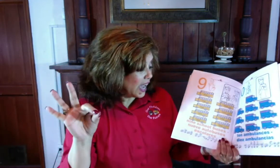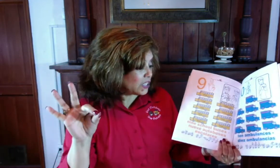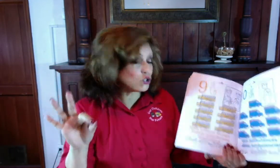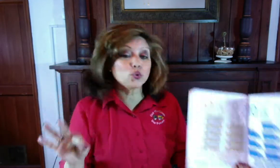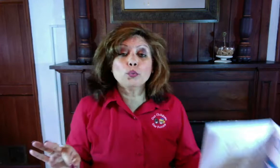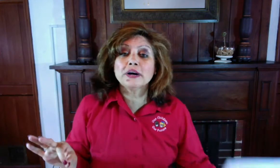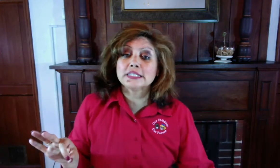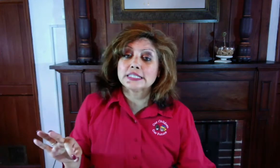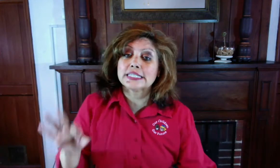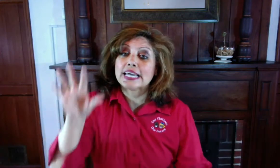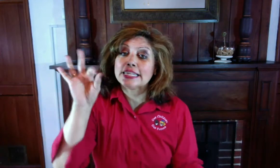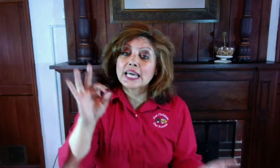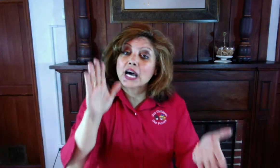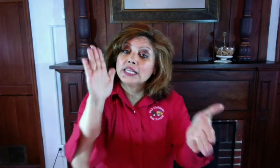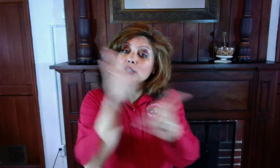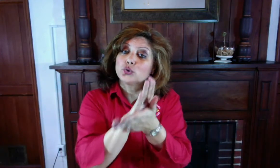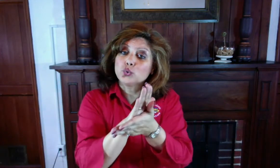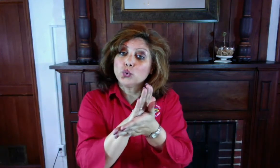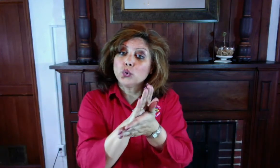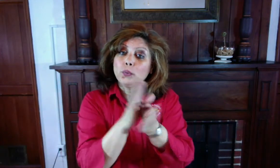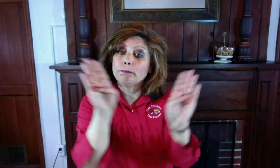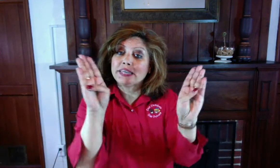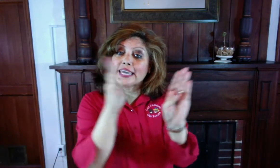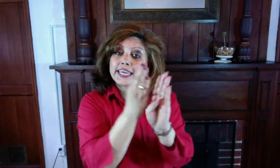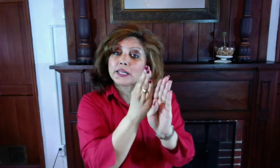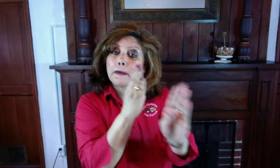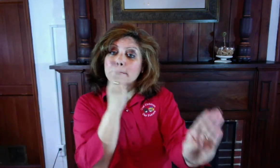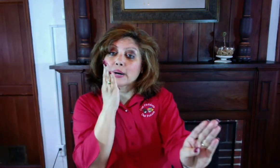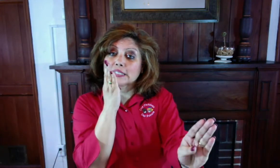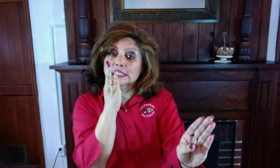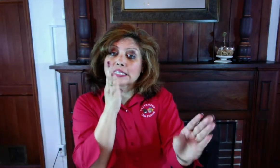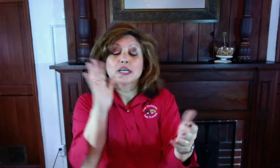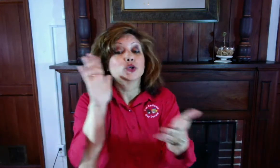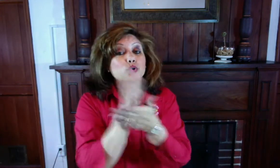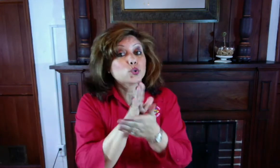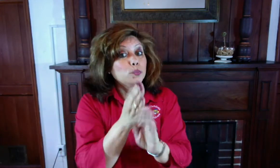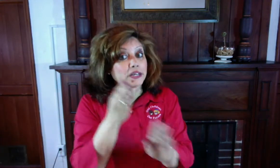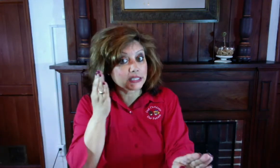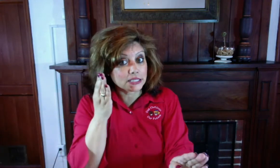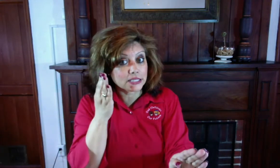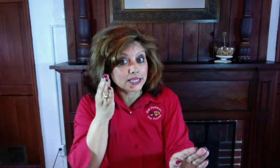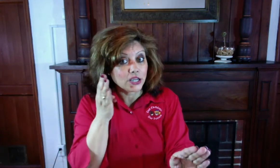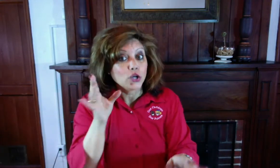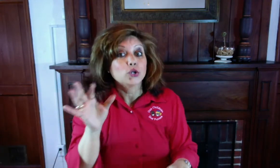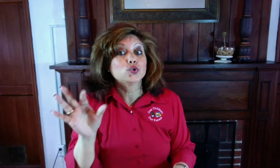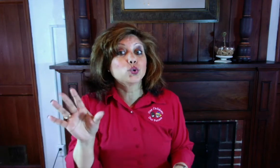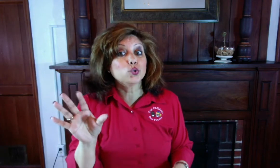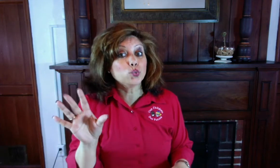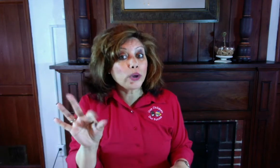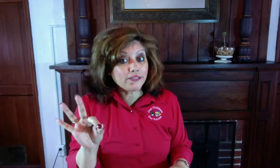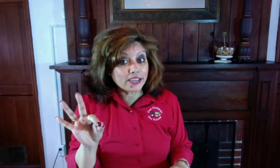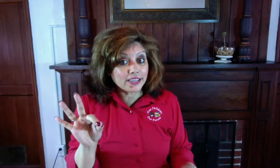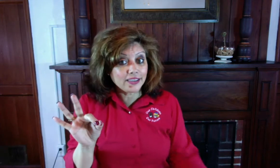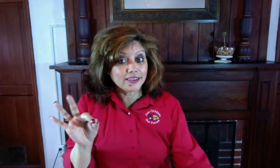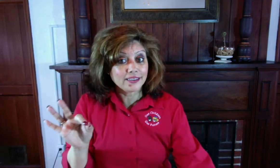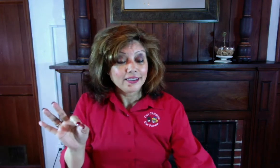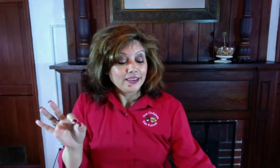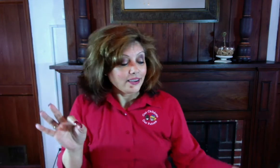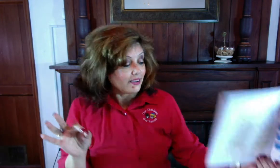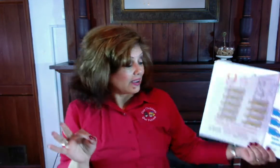9 school buses. 9 school B-hand bus. School buses. So 9,